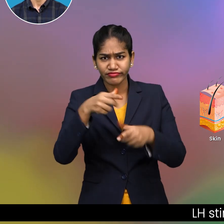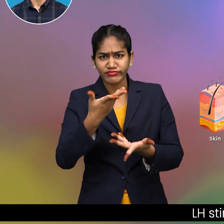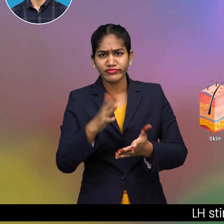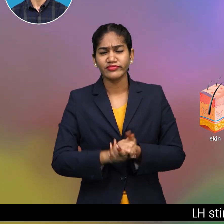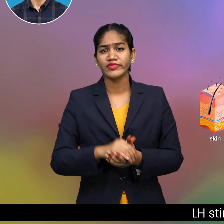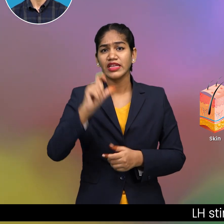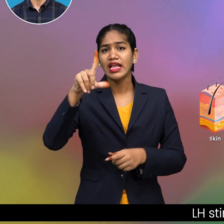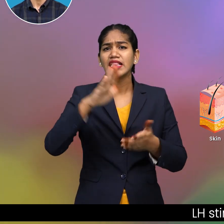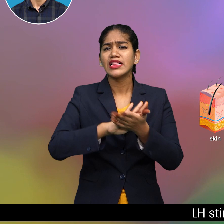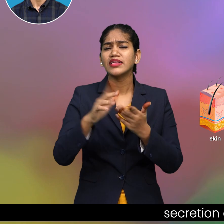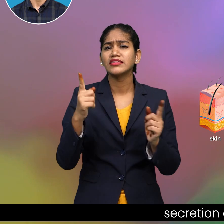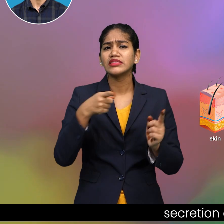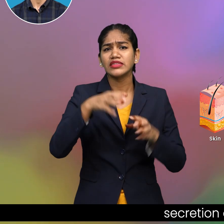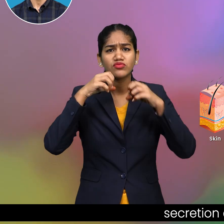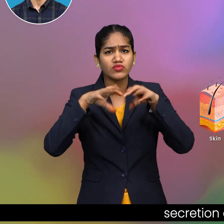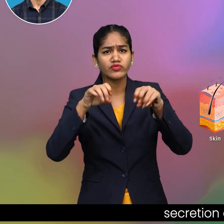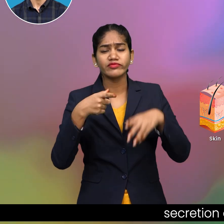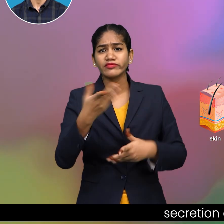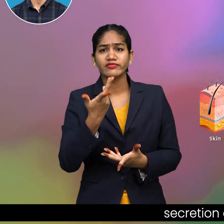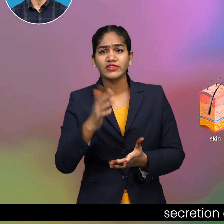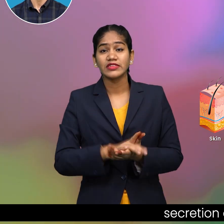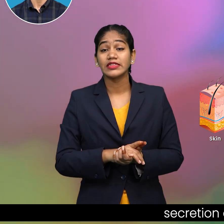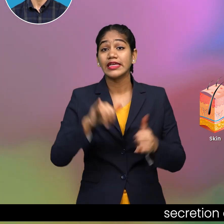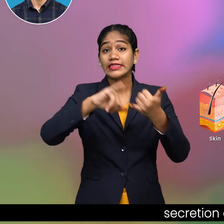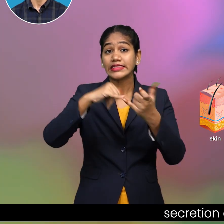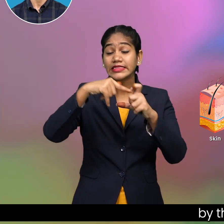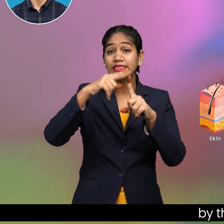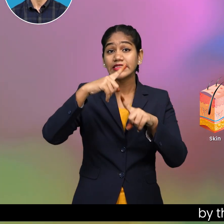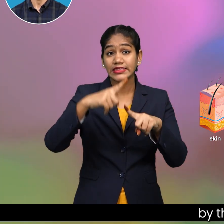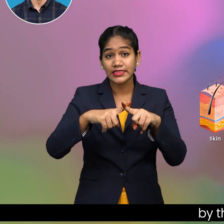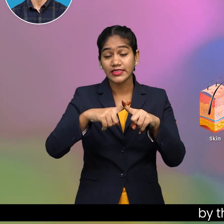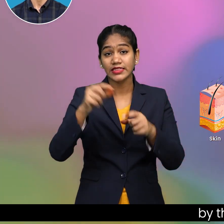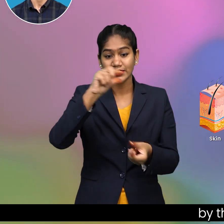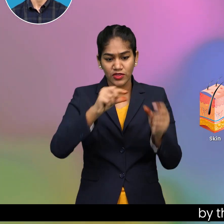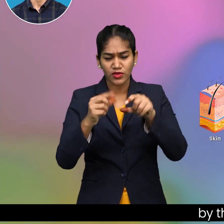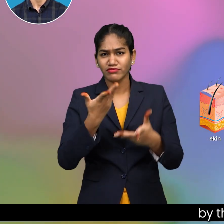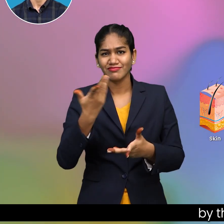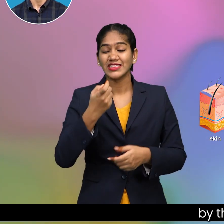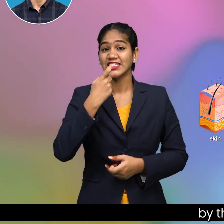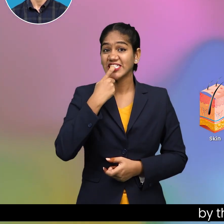LH stimulates the secretion of sex hormones by the gonads.